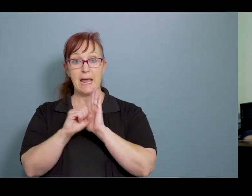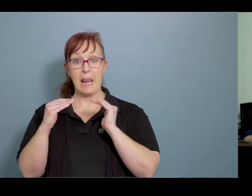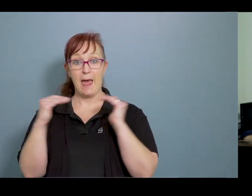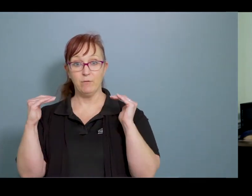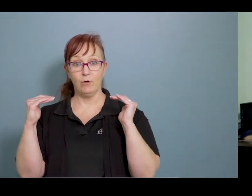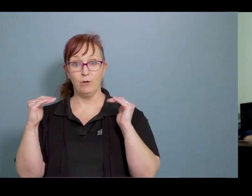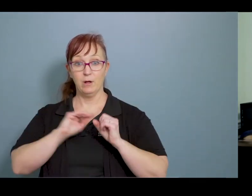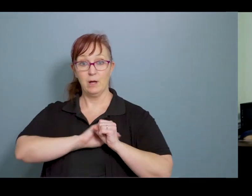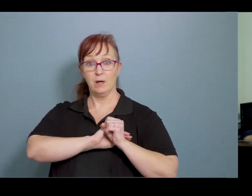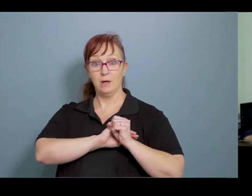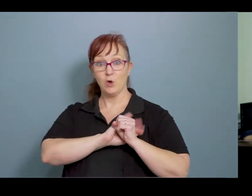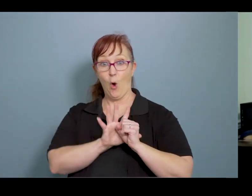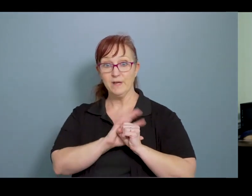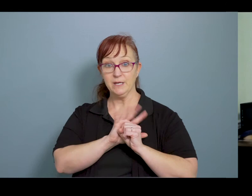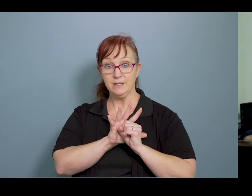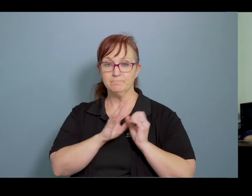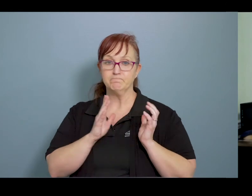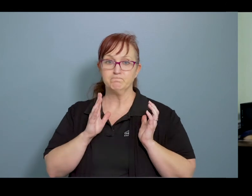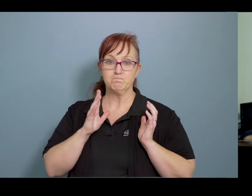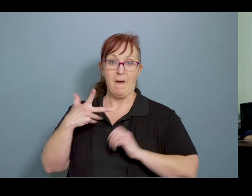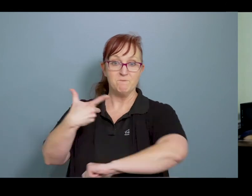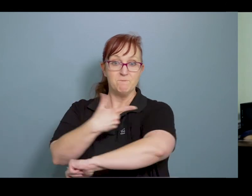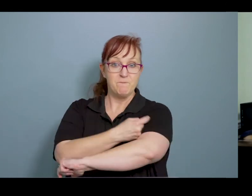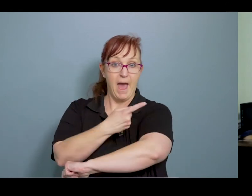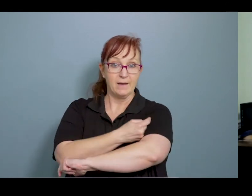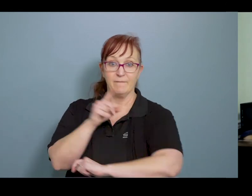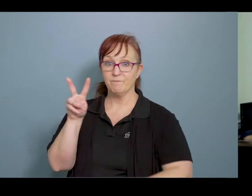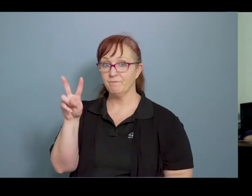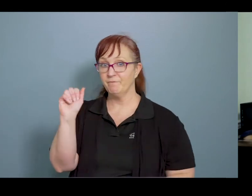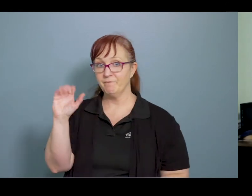we can anticipate the vaccine. What I can say is we do